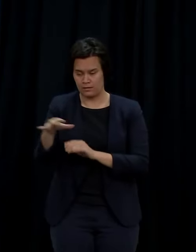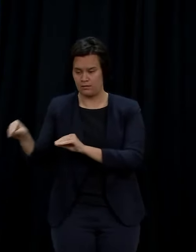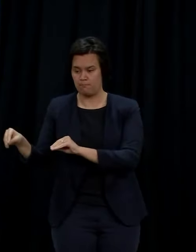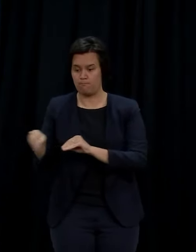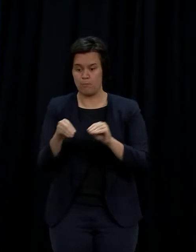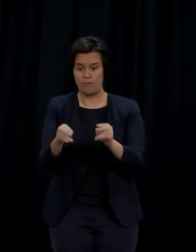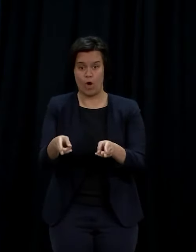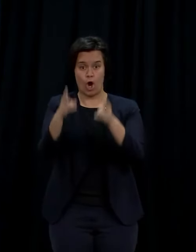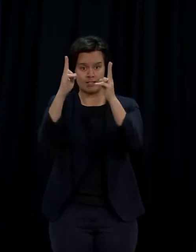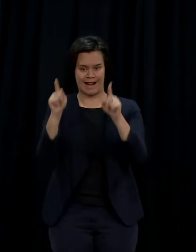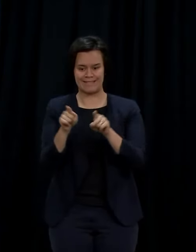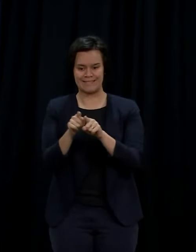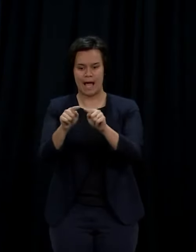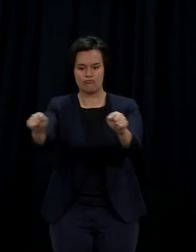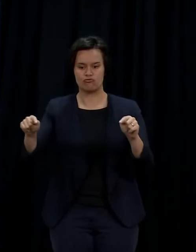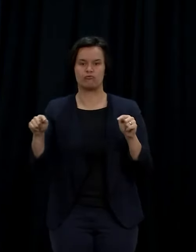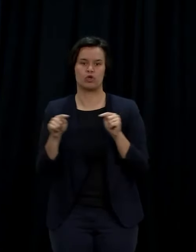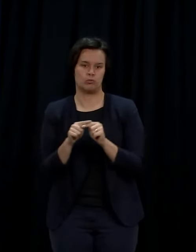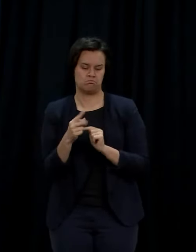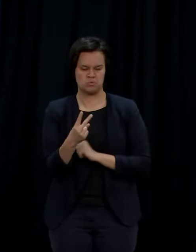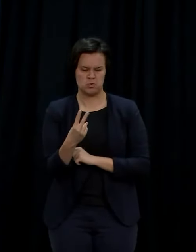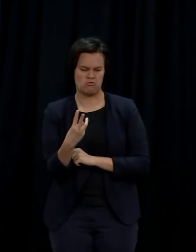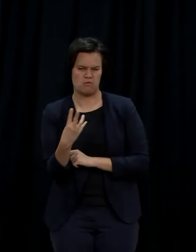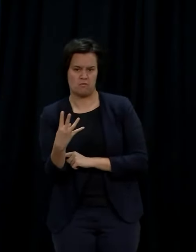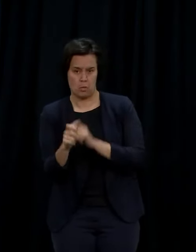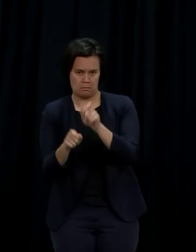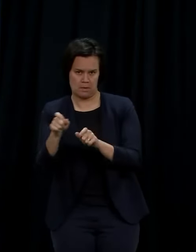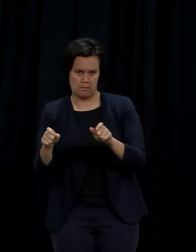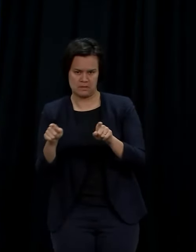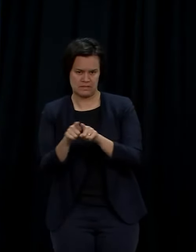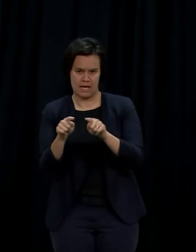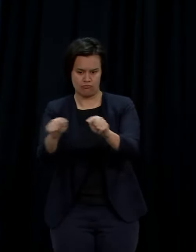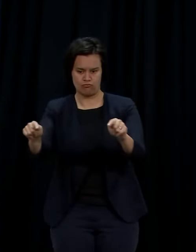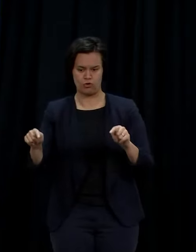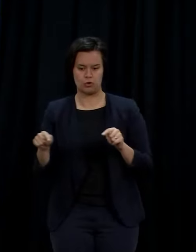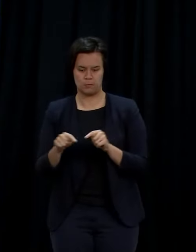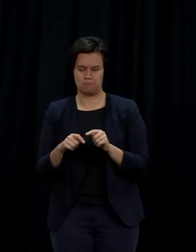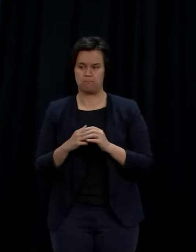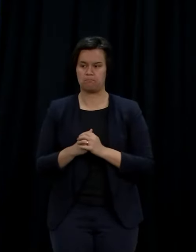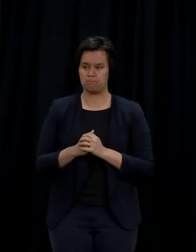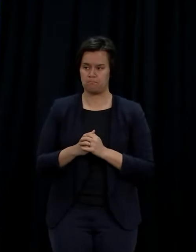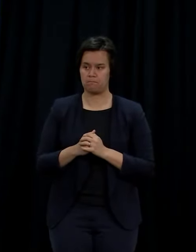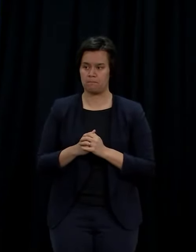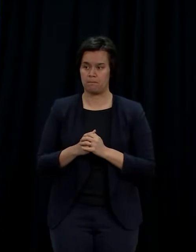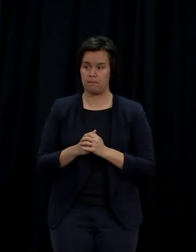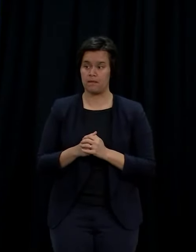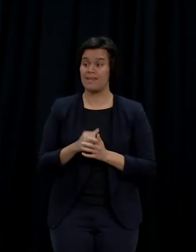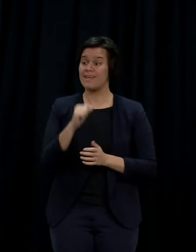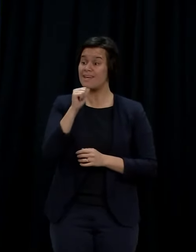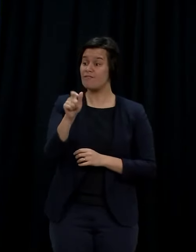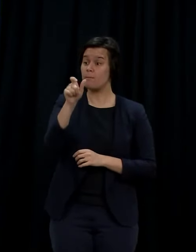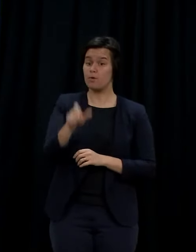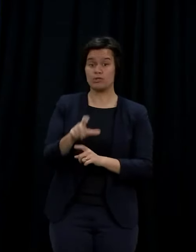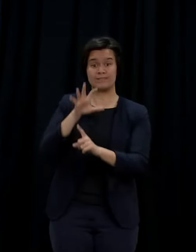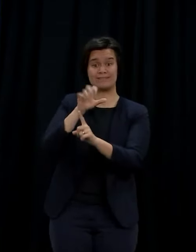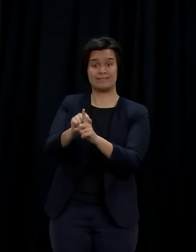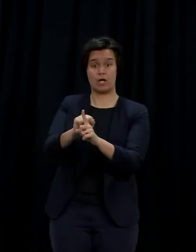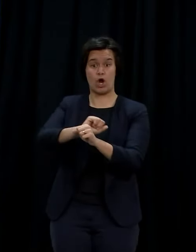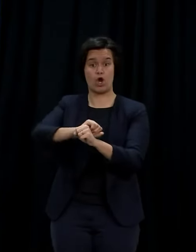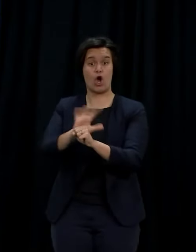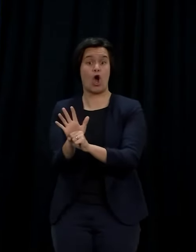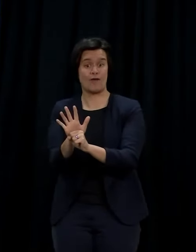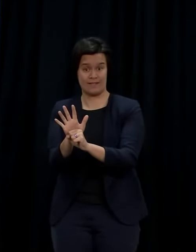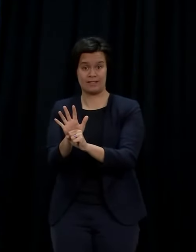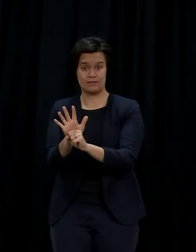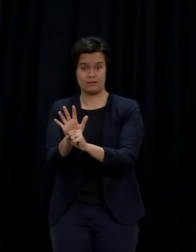not because of capacity, it's because we use a specialist team who transport, as you can imagine, transporting